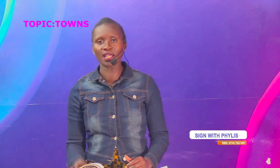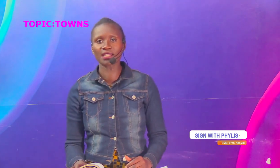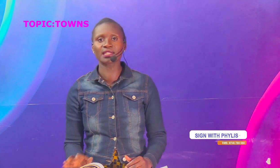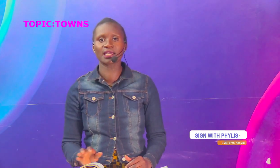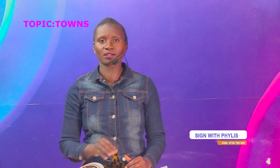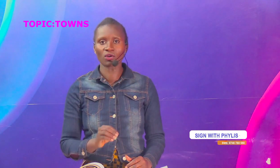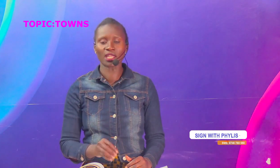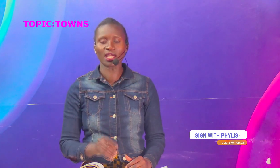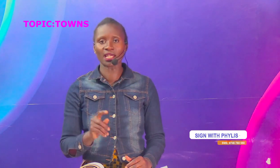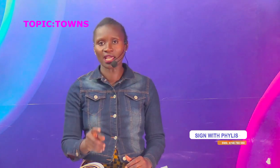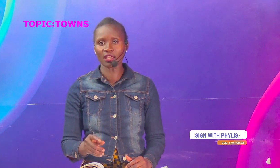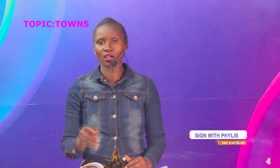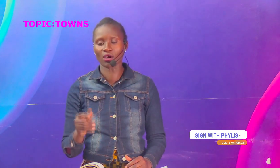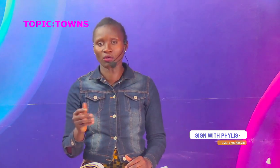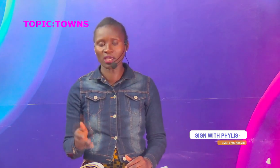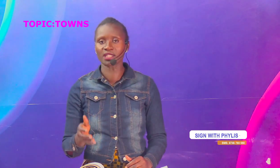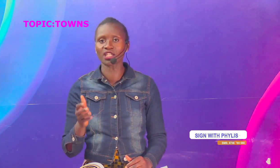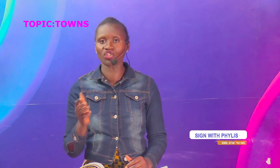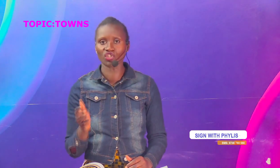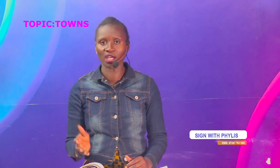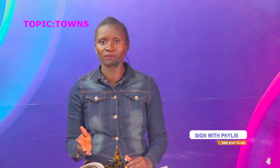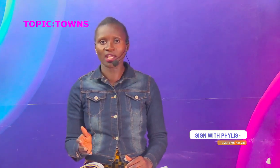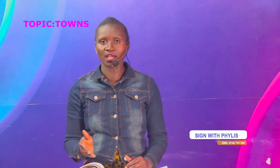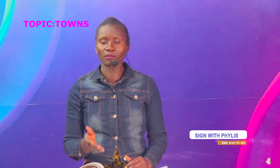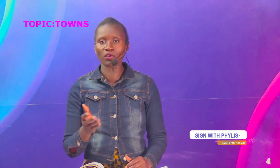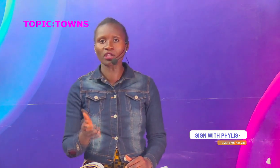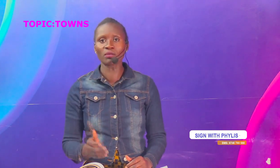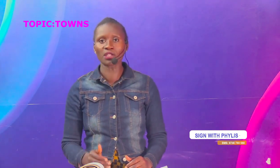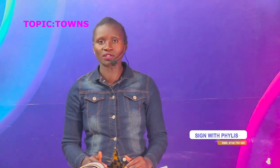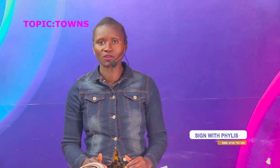Just go there, like, comment, and share. And may God bless you so much as you